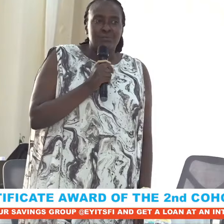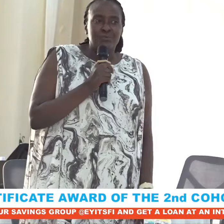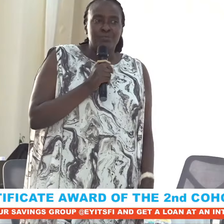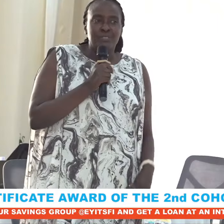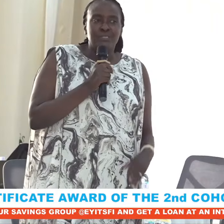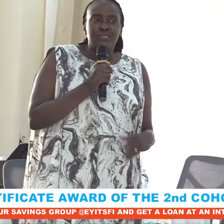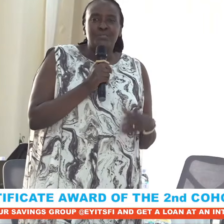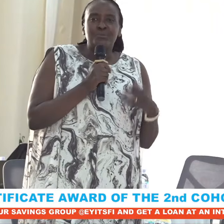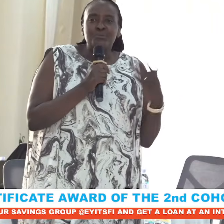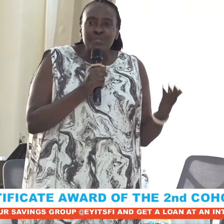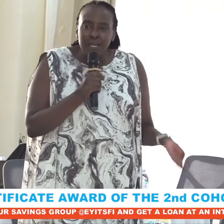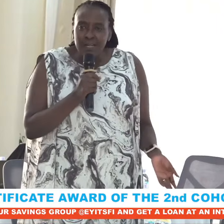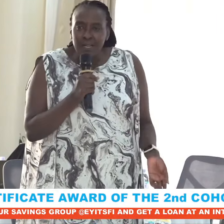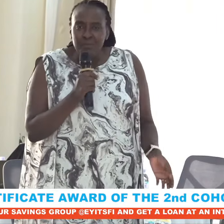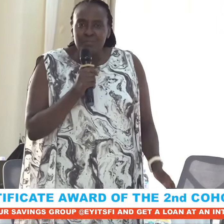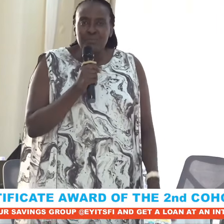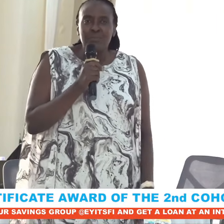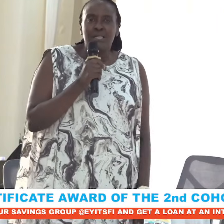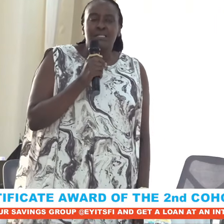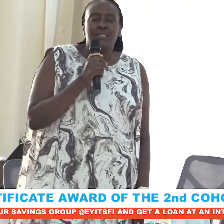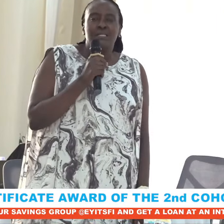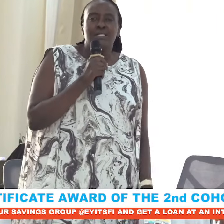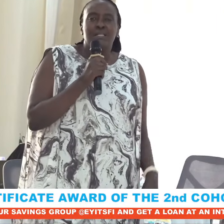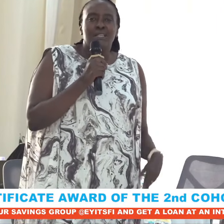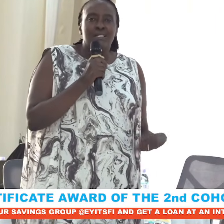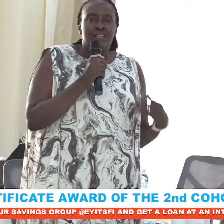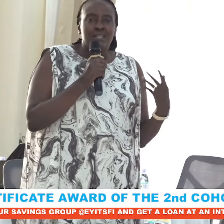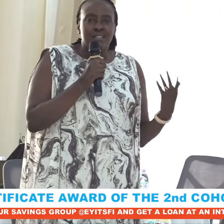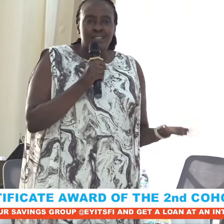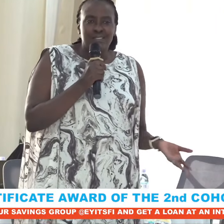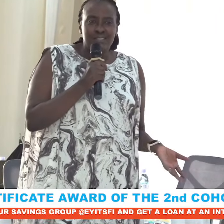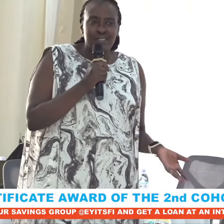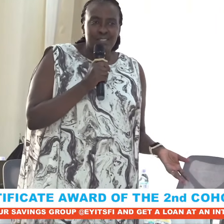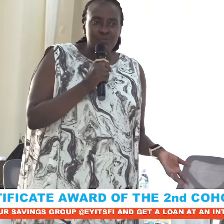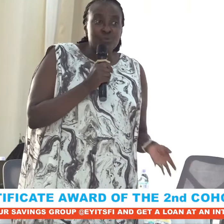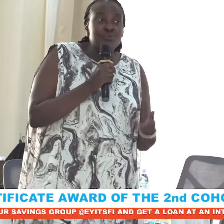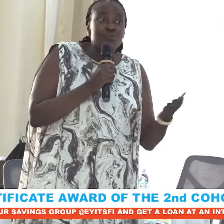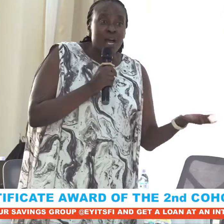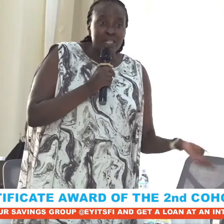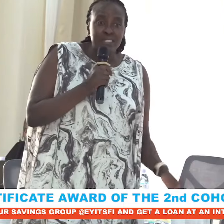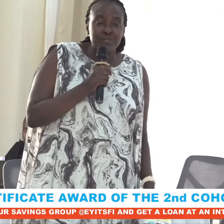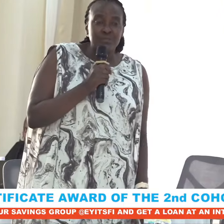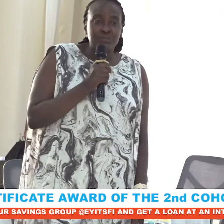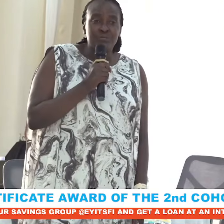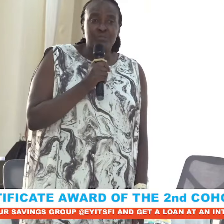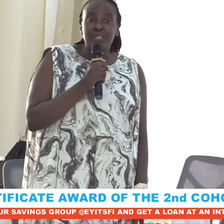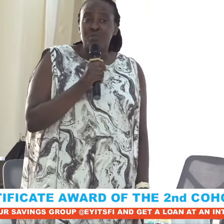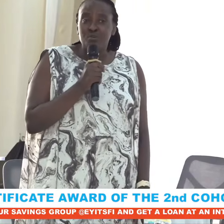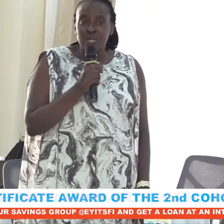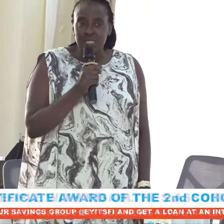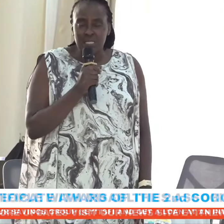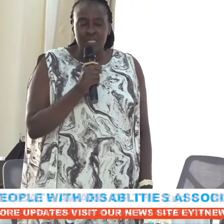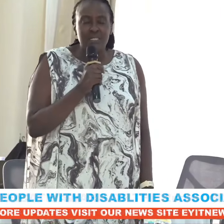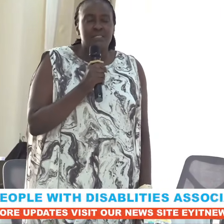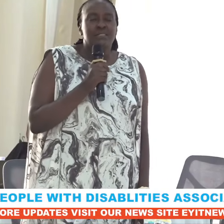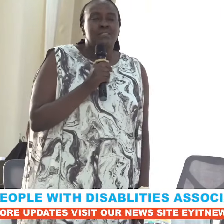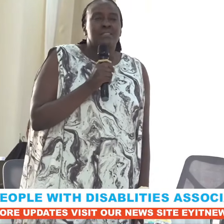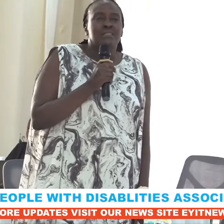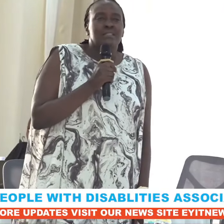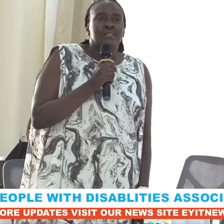So we took the announcement. It was run on Radio